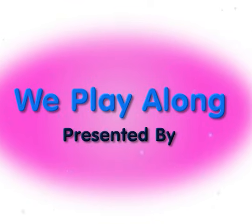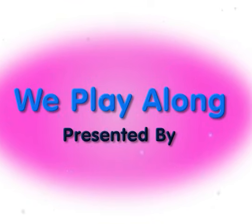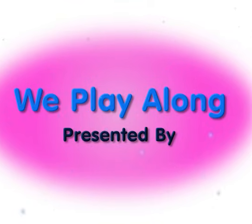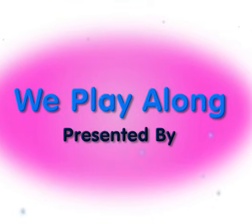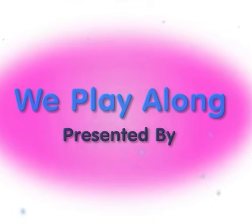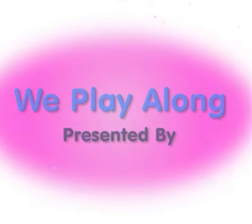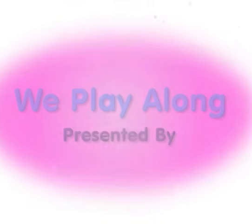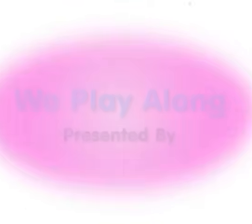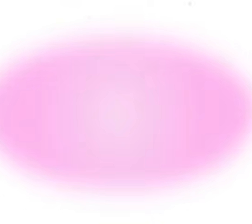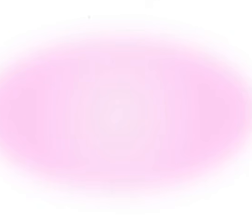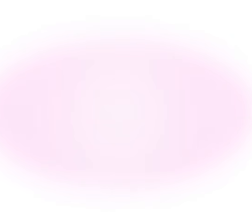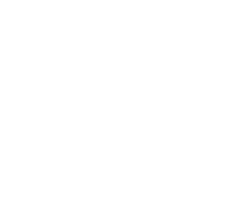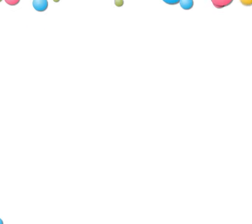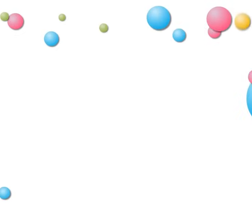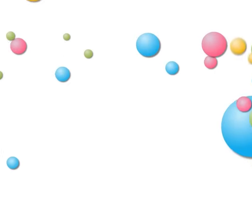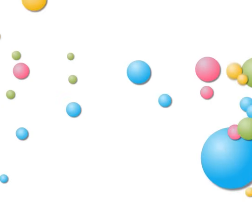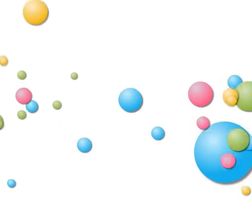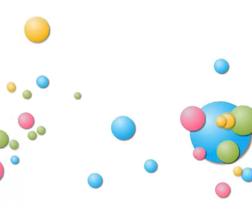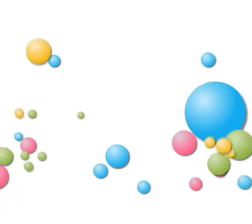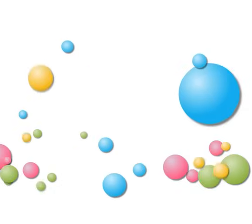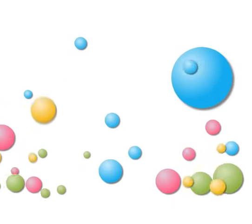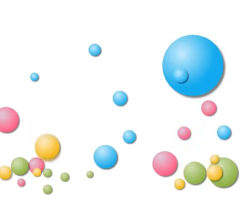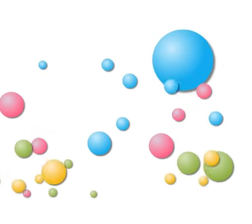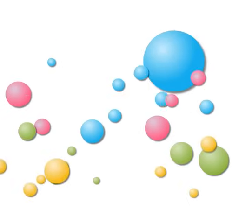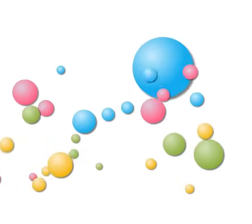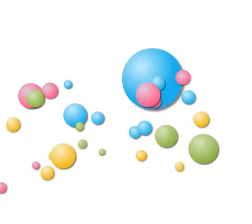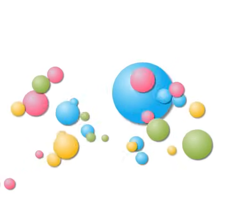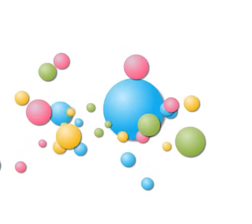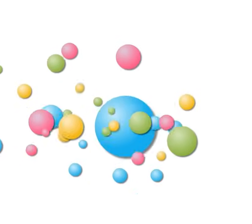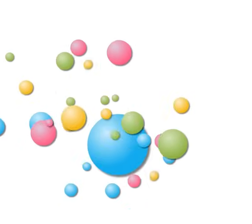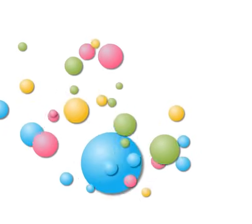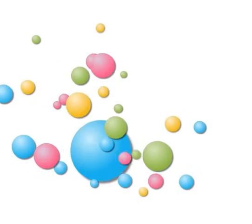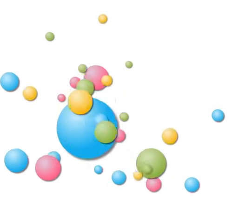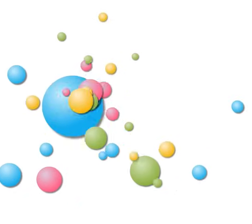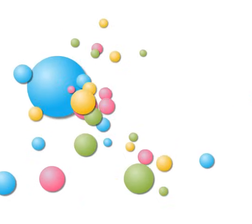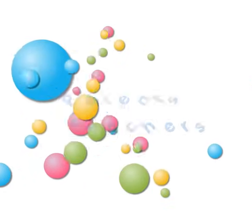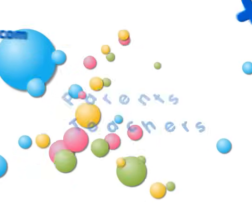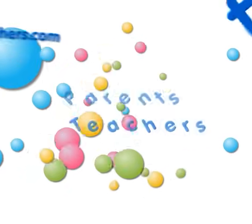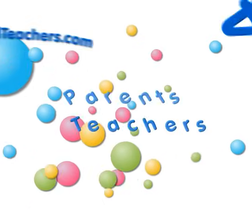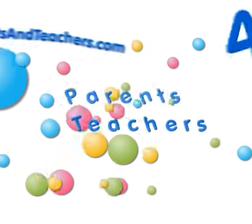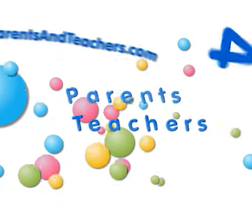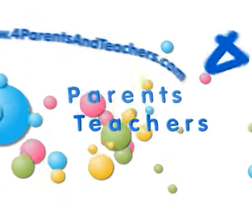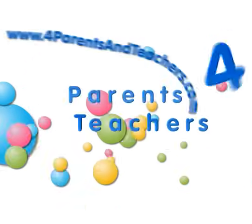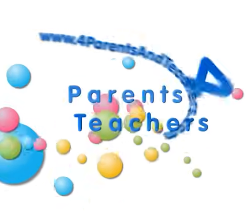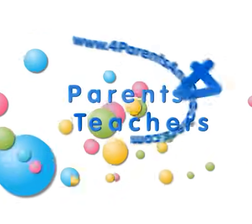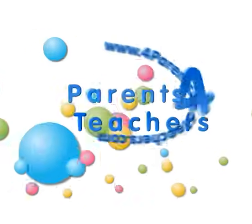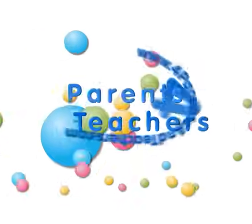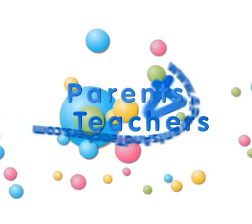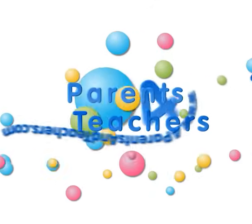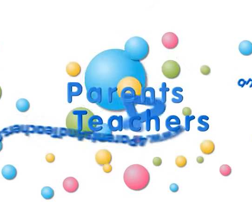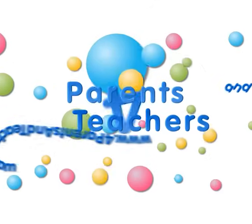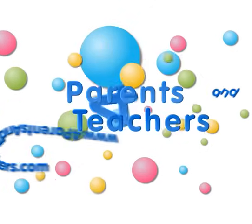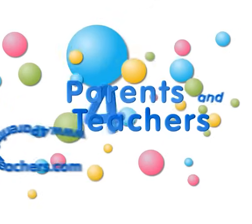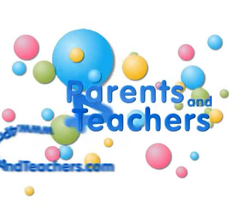We play along, come on and play along. We play along, come on and play along.